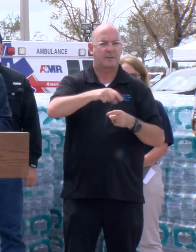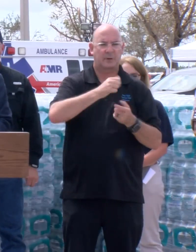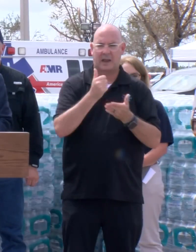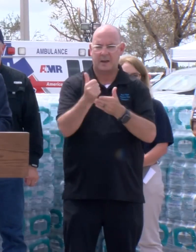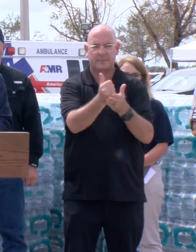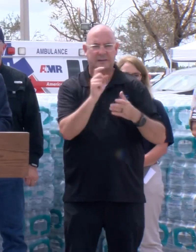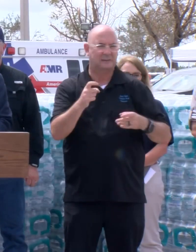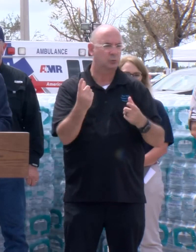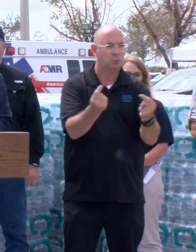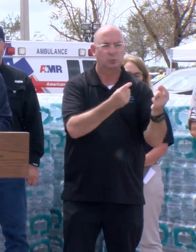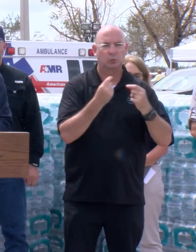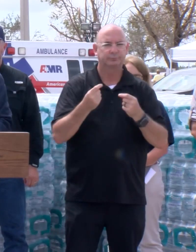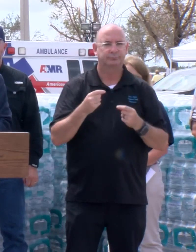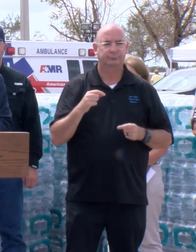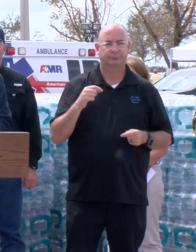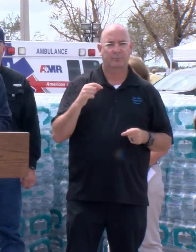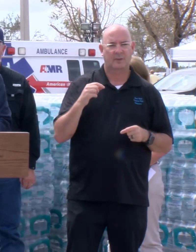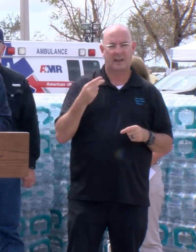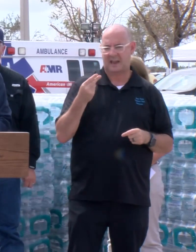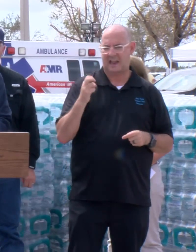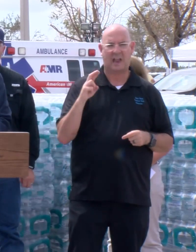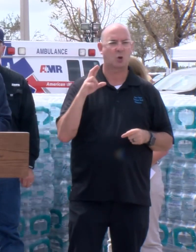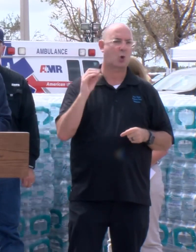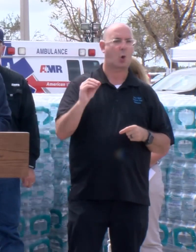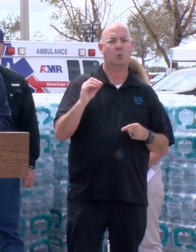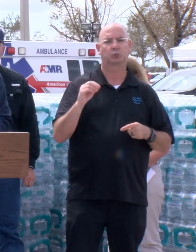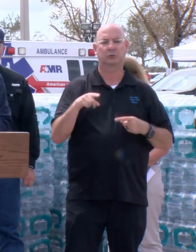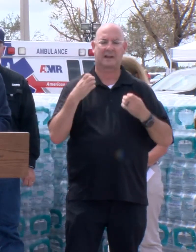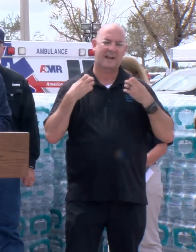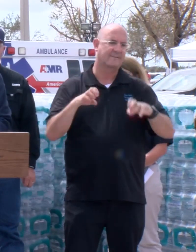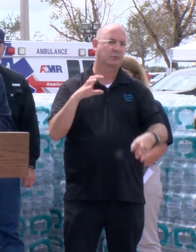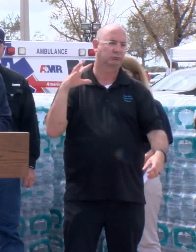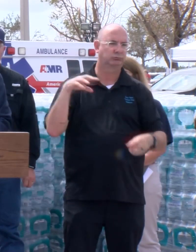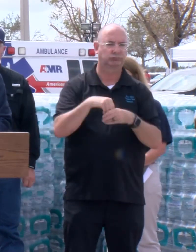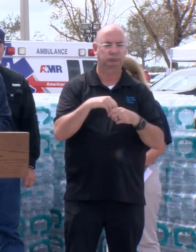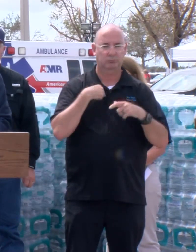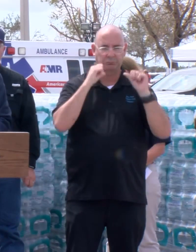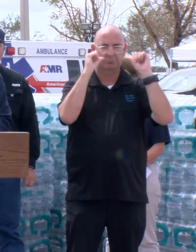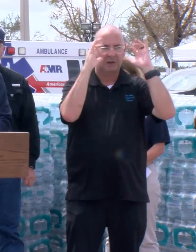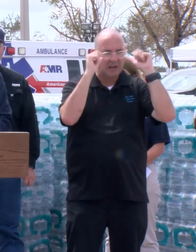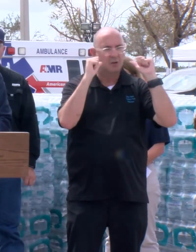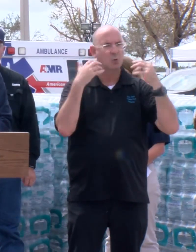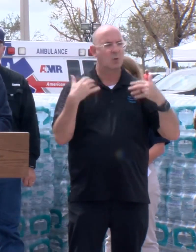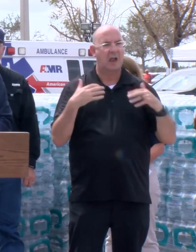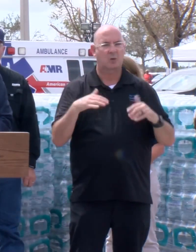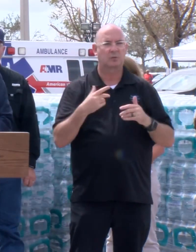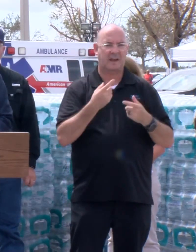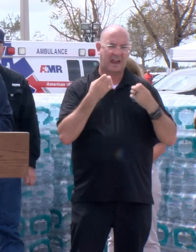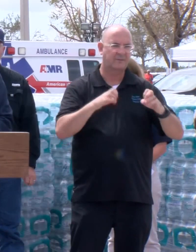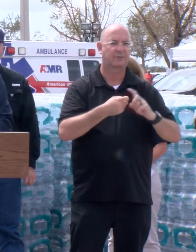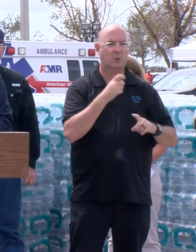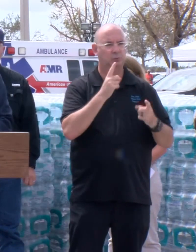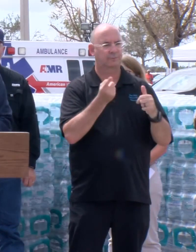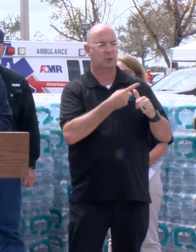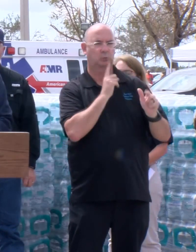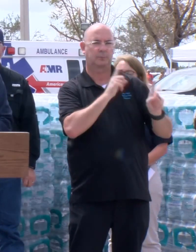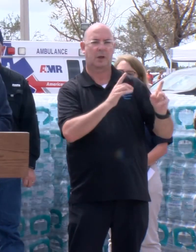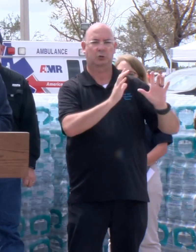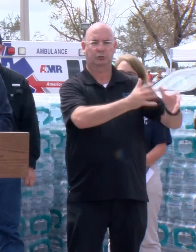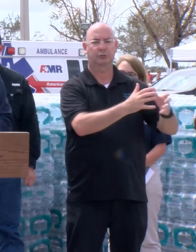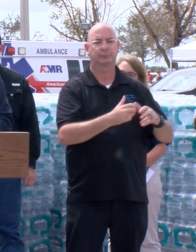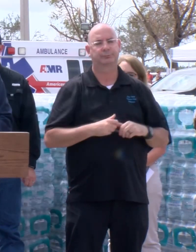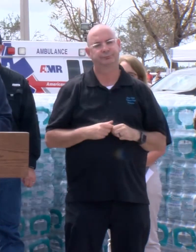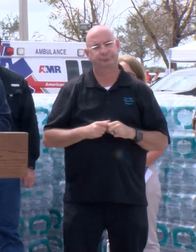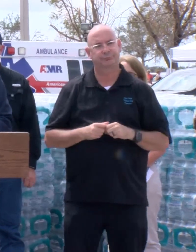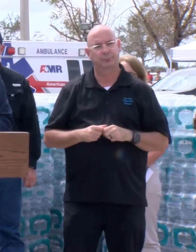effort, Herculean effort by our first responders, and I know these communities will really, really appreciate it. We also very quickly established